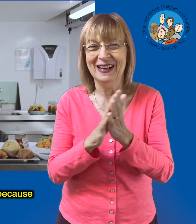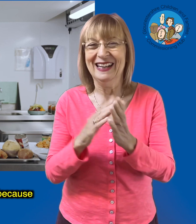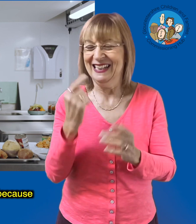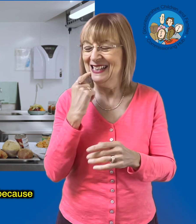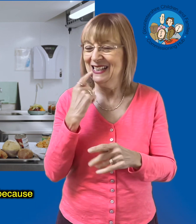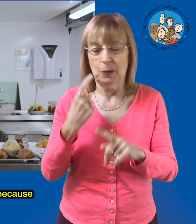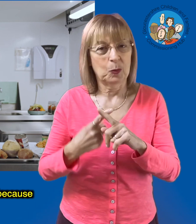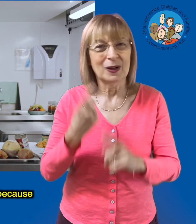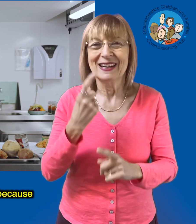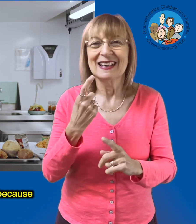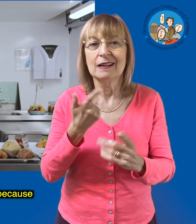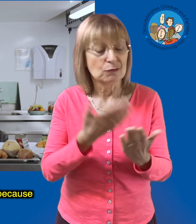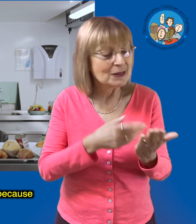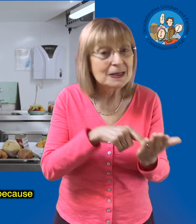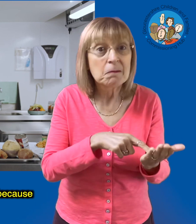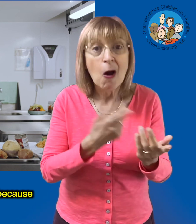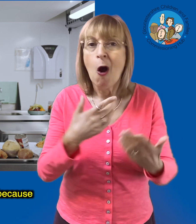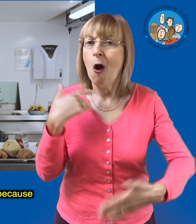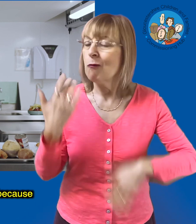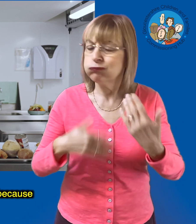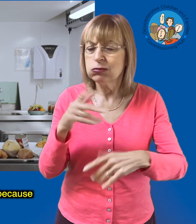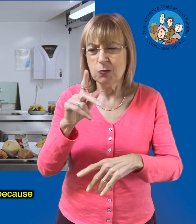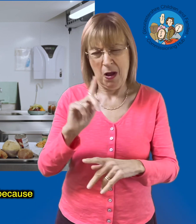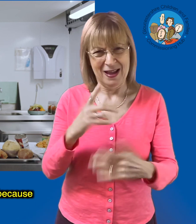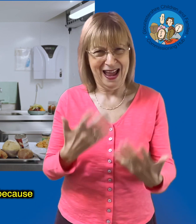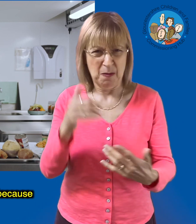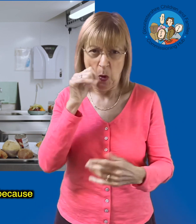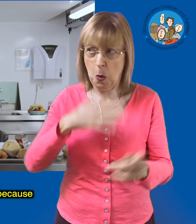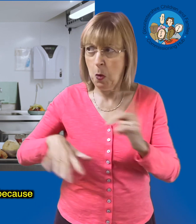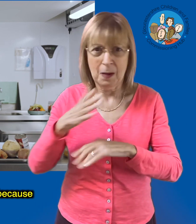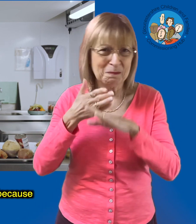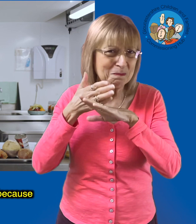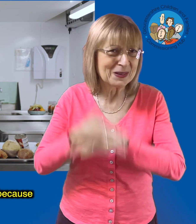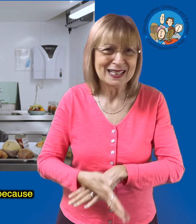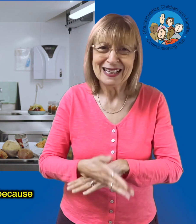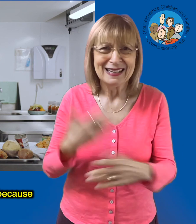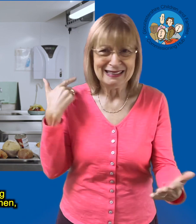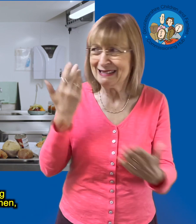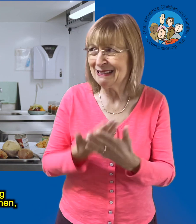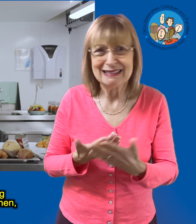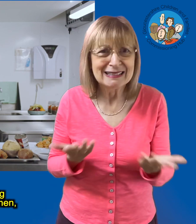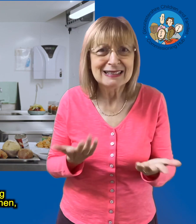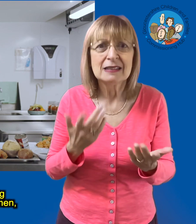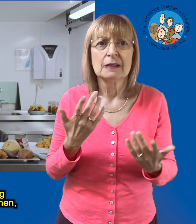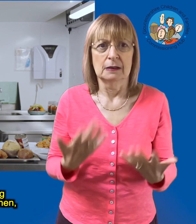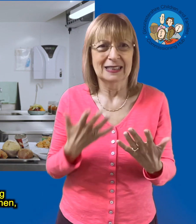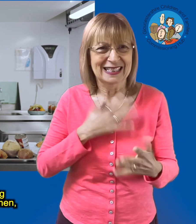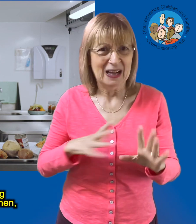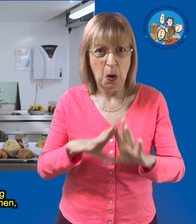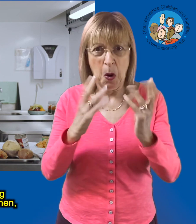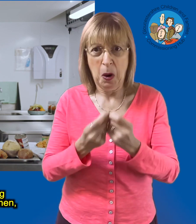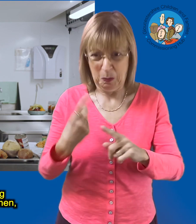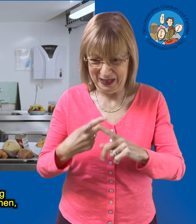first. Obviously this is a quick and easy recipe because of all of the busy lifestyles and that, we need to be able to get everything